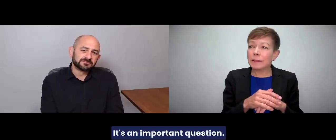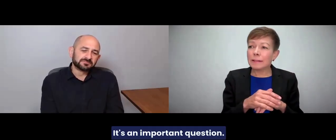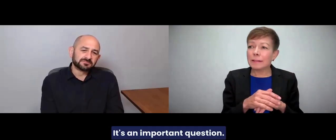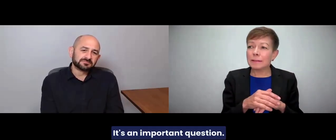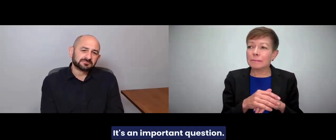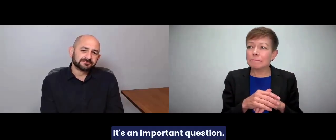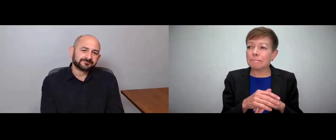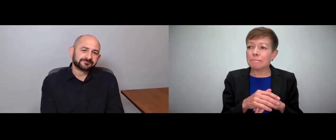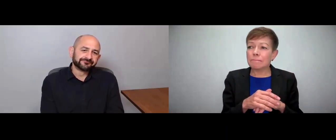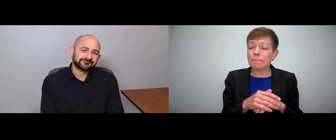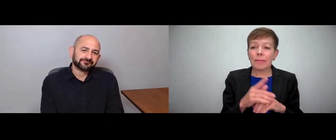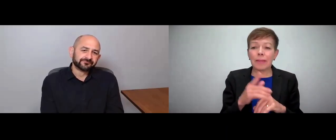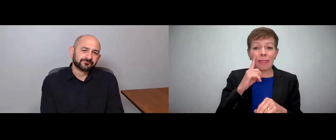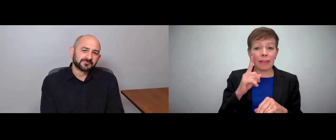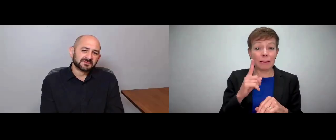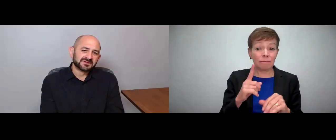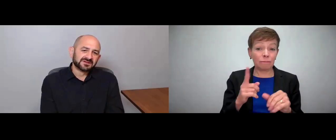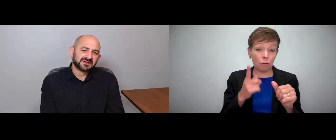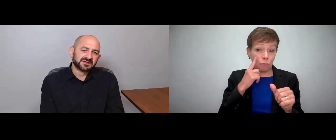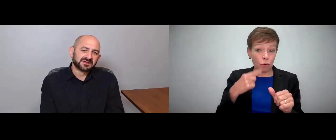It's an important question.